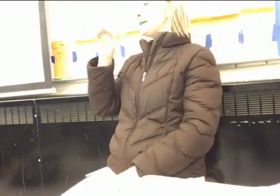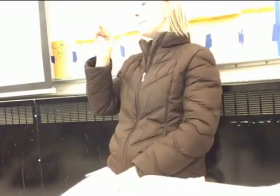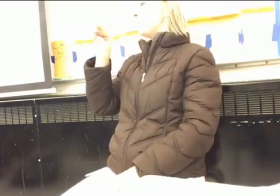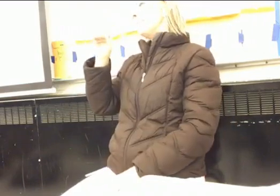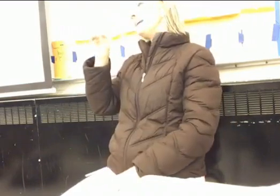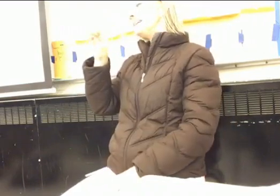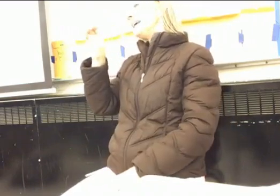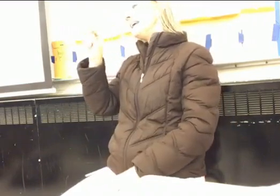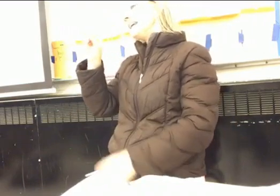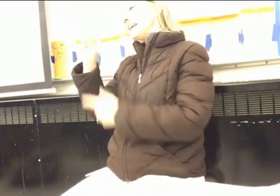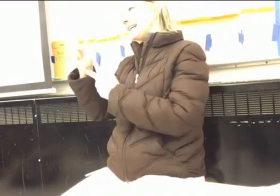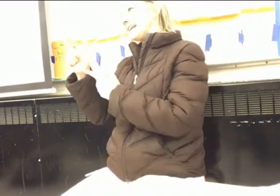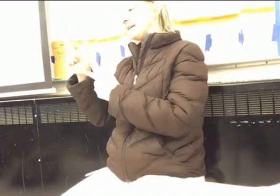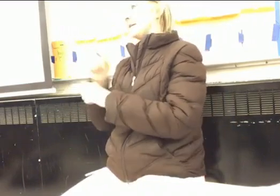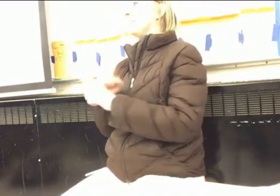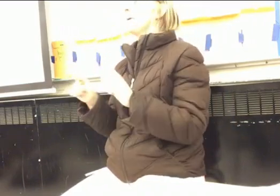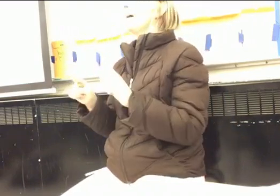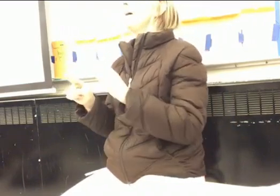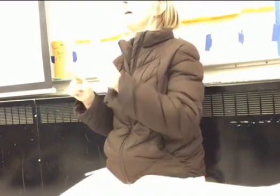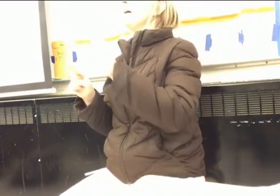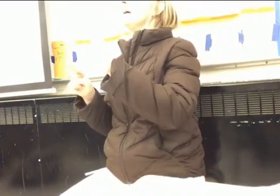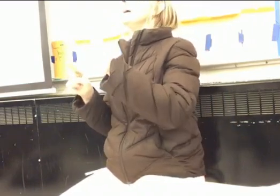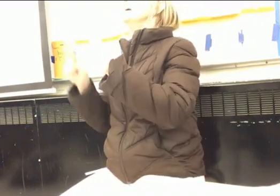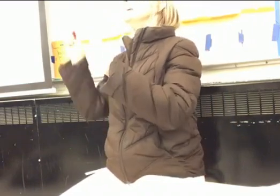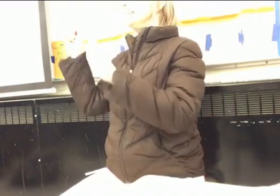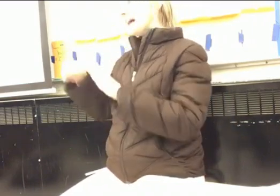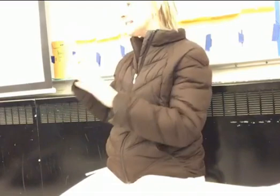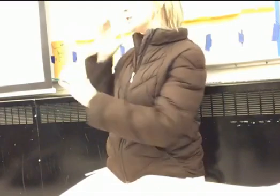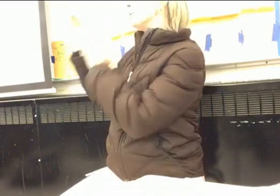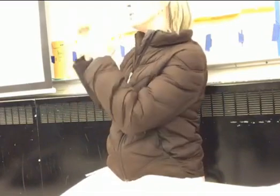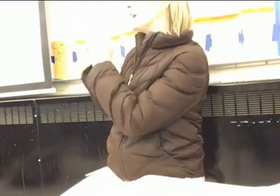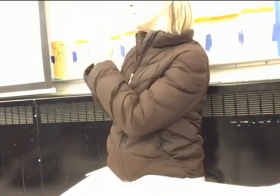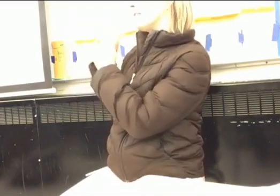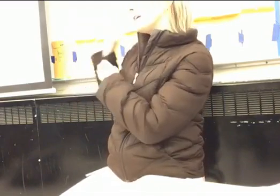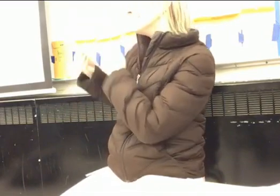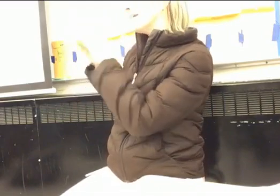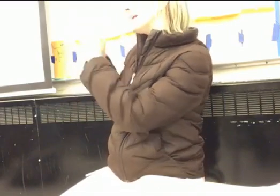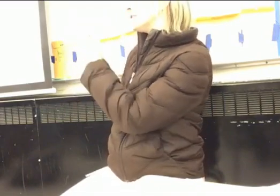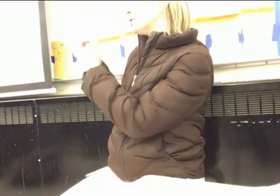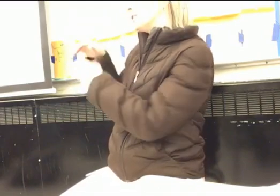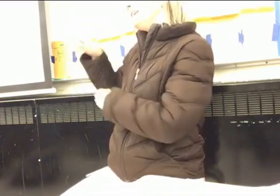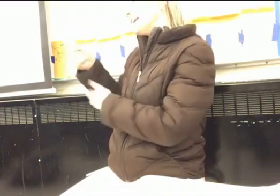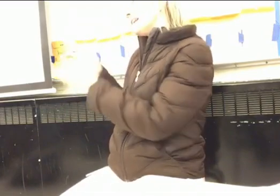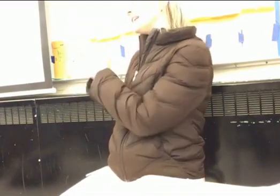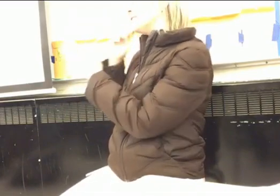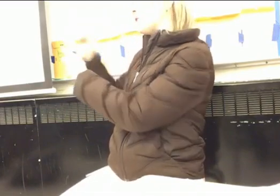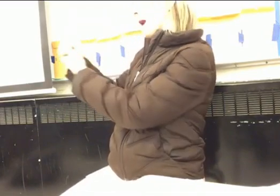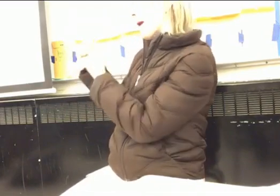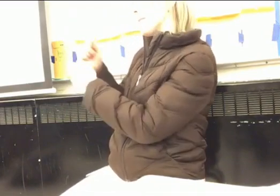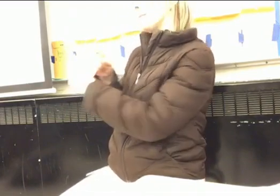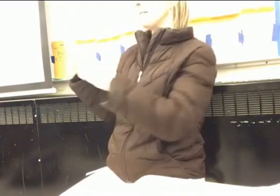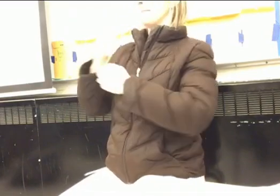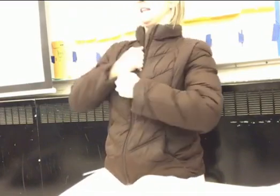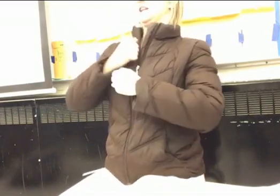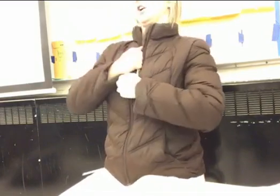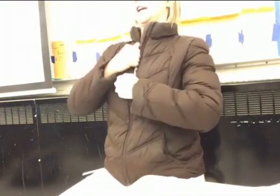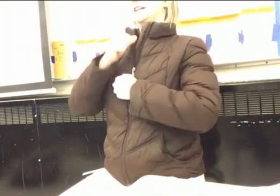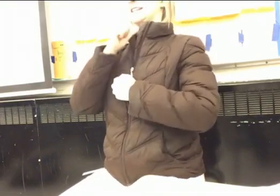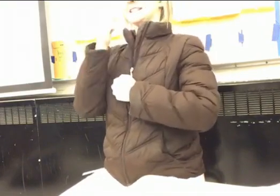they didn't expect. While, yes, they were communing with their ancestors, and yes, they were asking for help, the military doesn't see it as